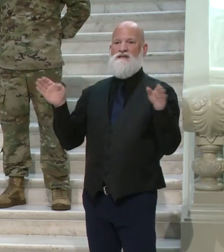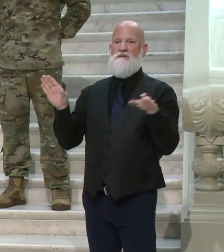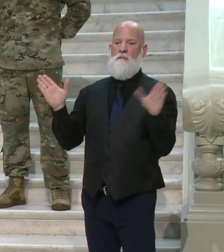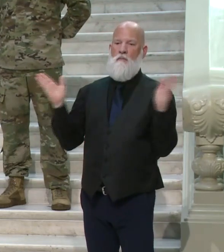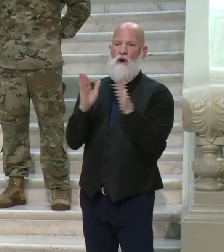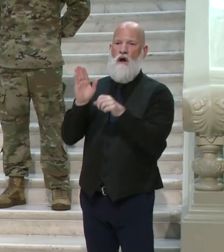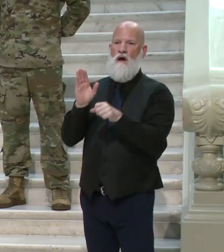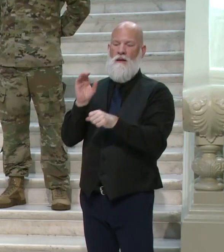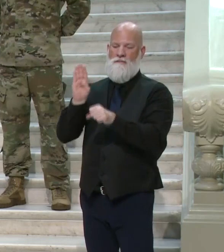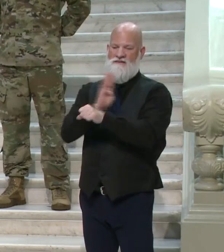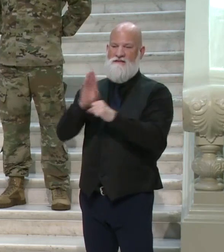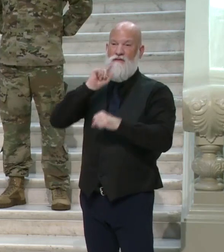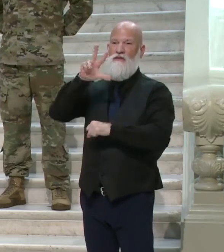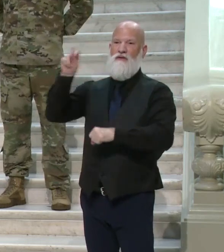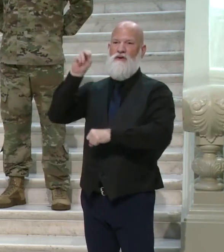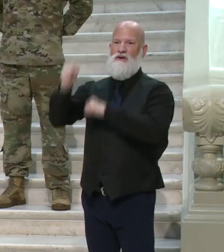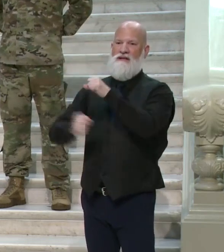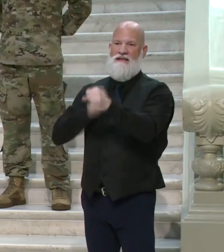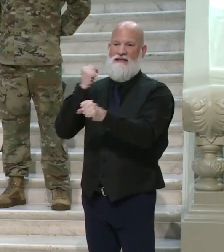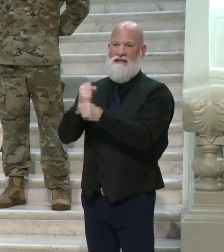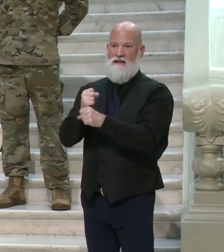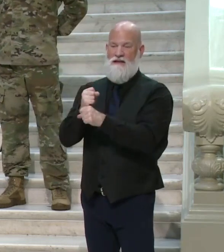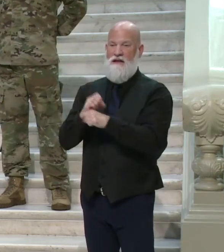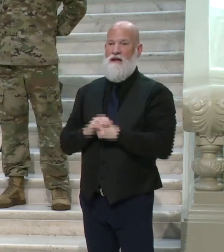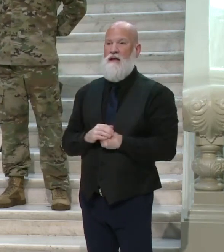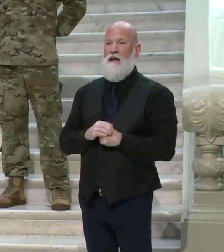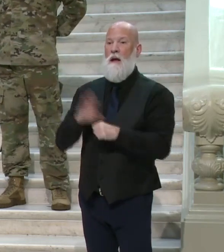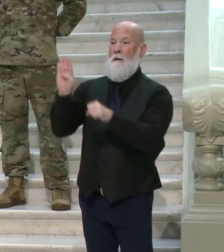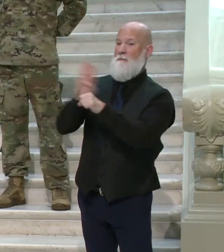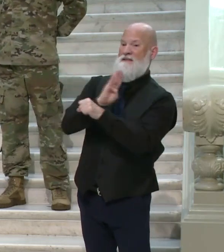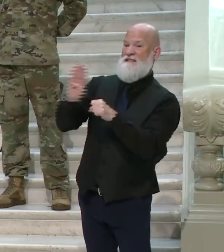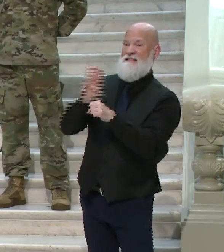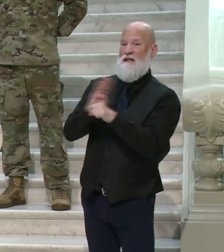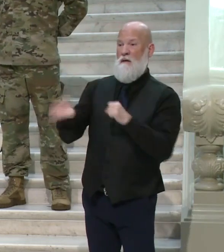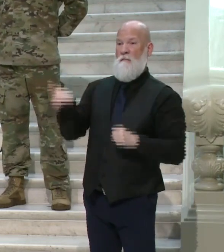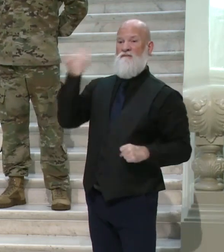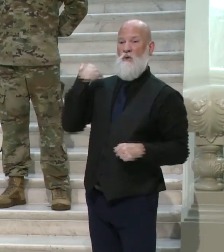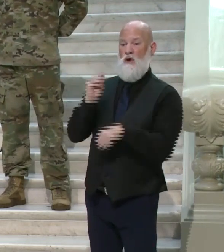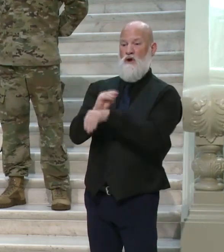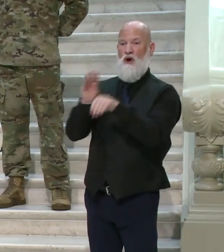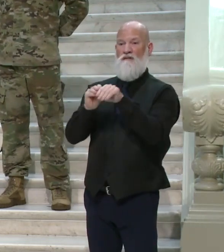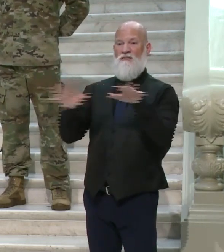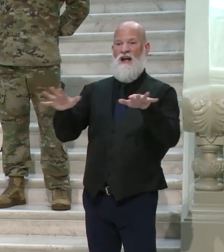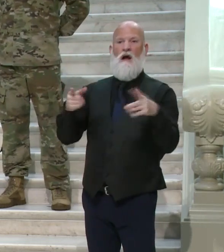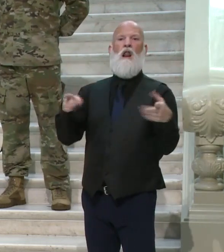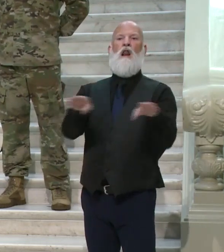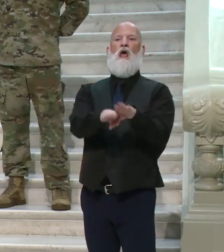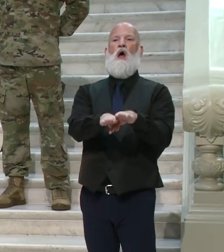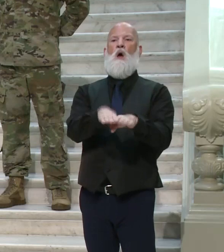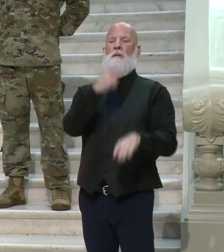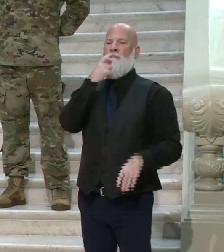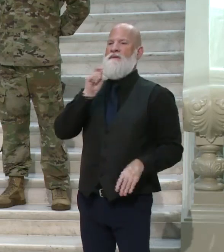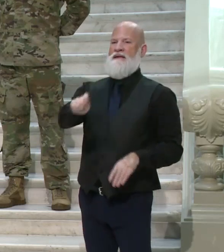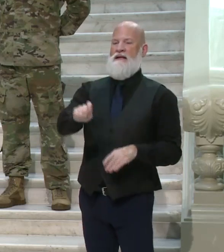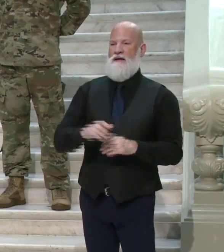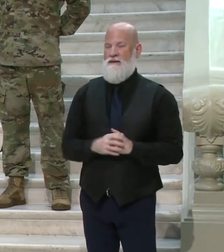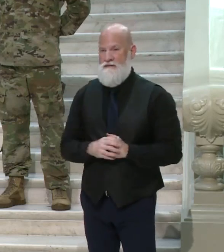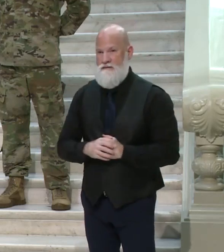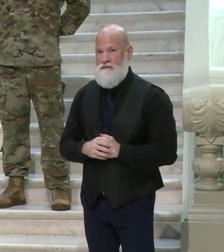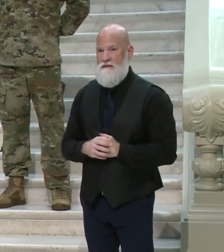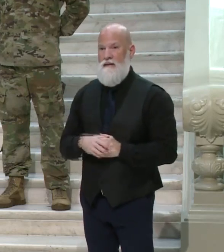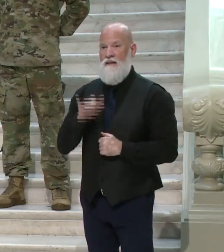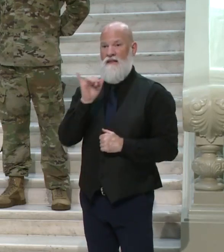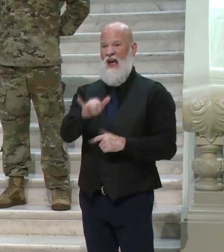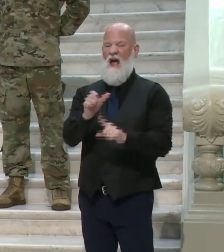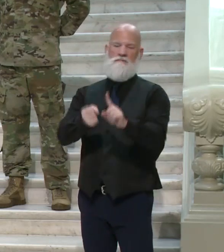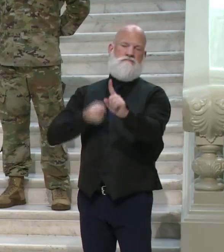saw before this that we won't see after. And that will take a heavy toll on our local communities